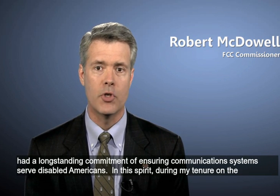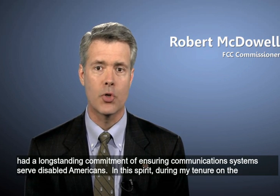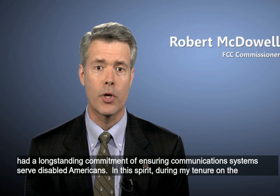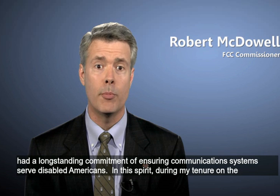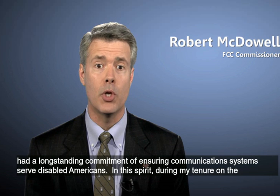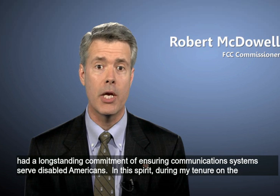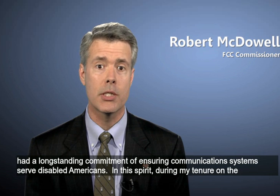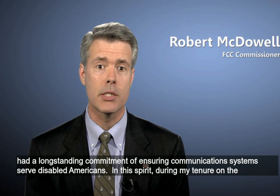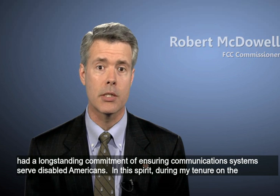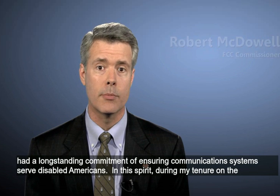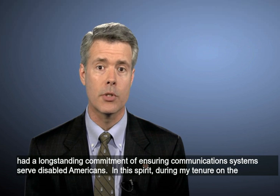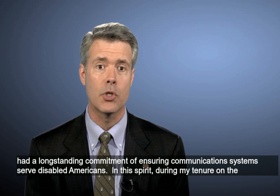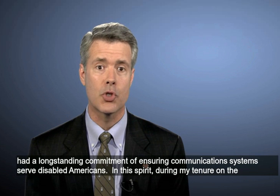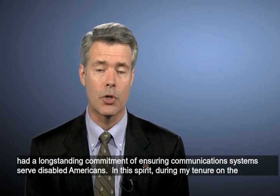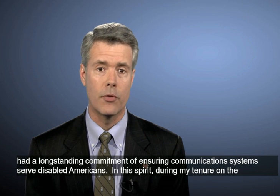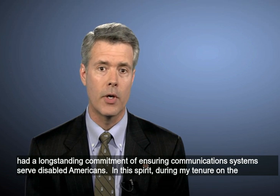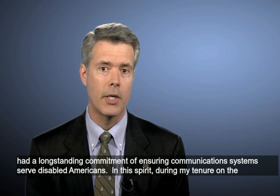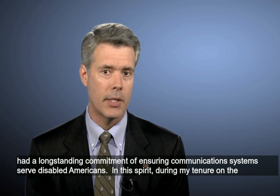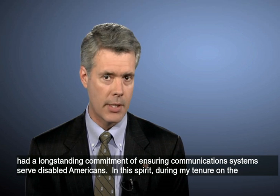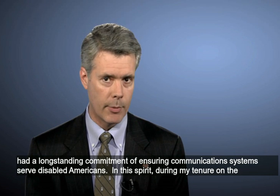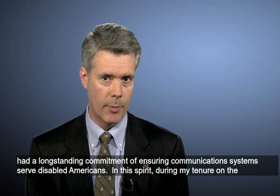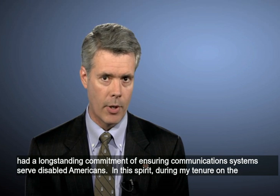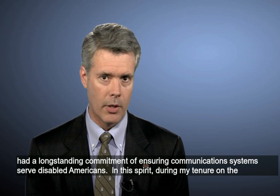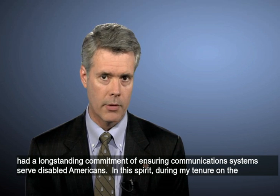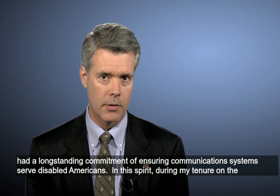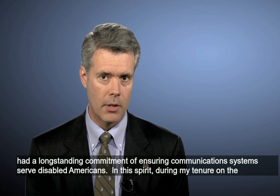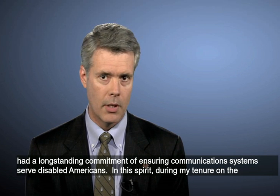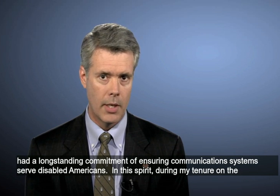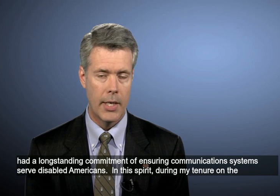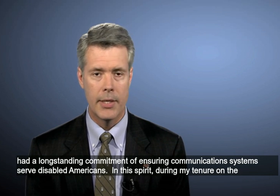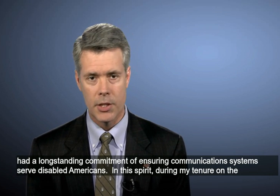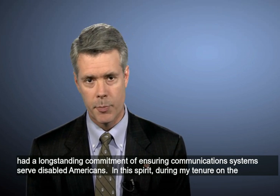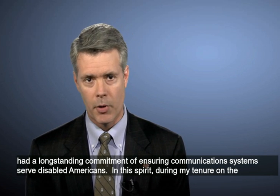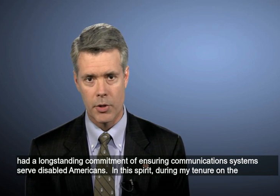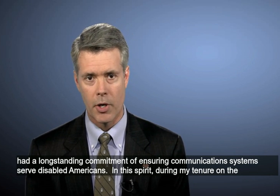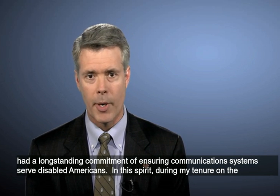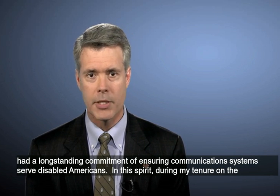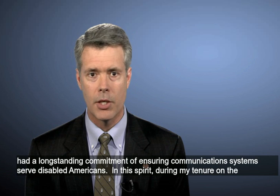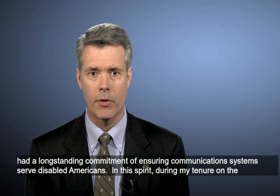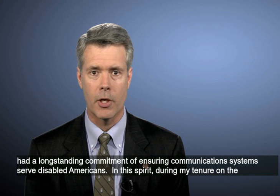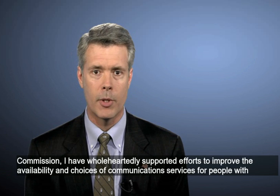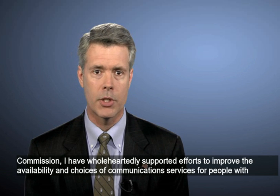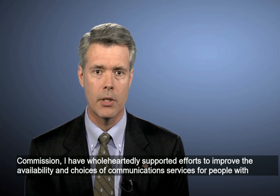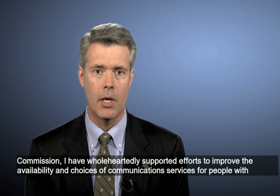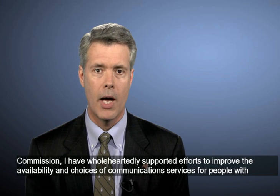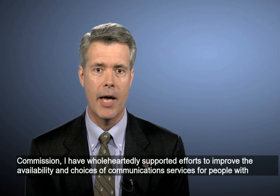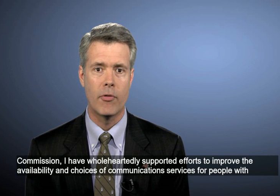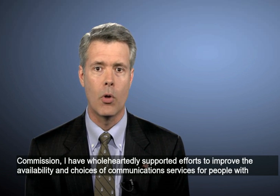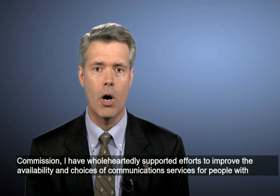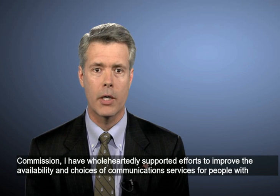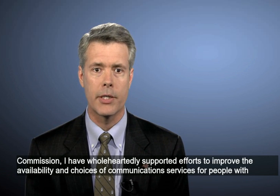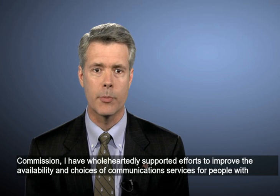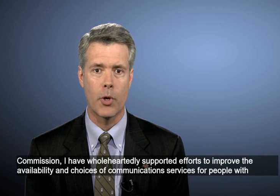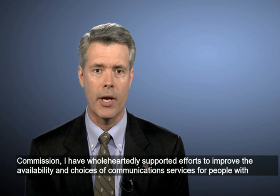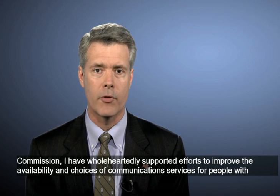ensuring communication systems serve disabled Americans. In this spirit, during my tenure on the Commission, I have wholeheartedly supported efforts